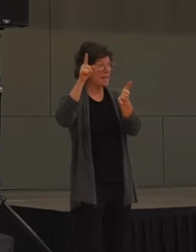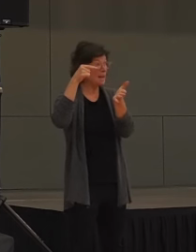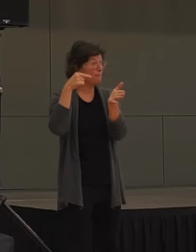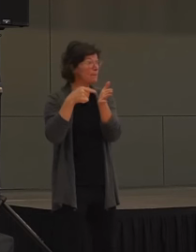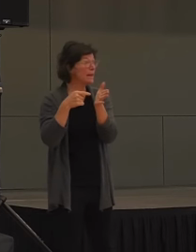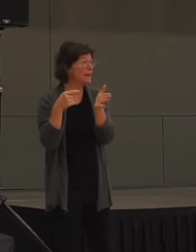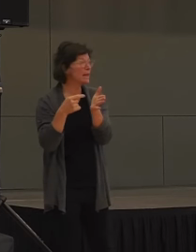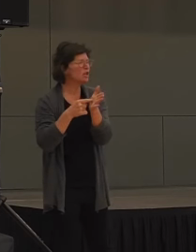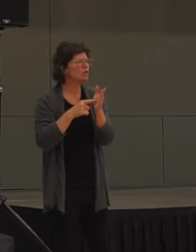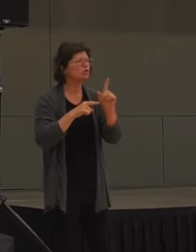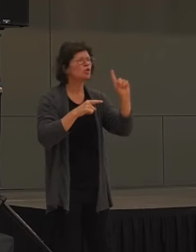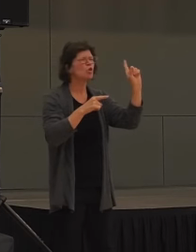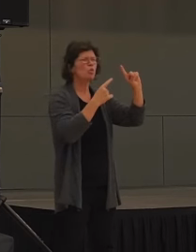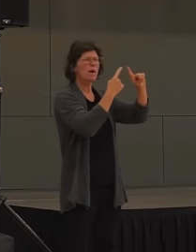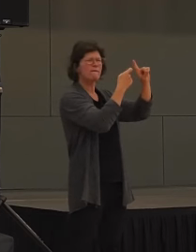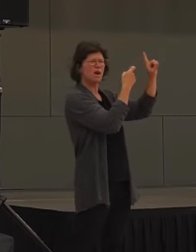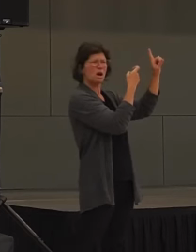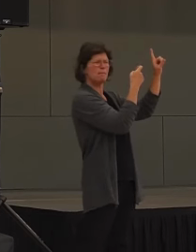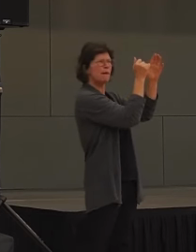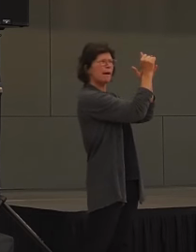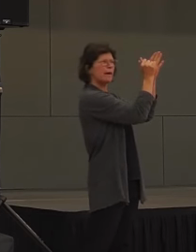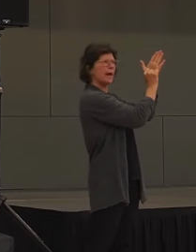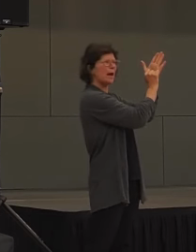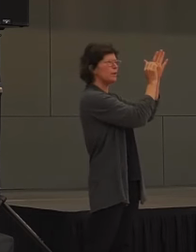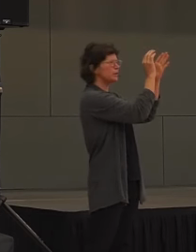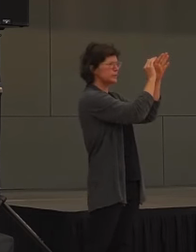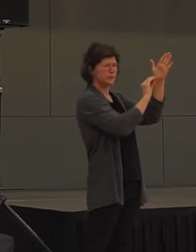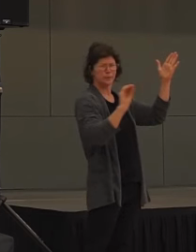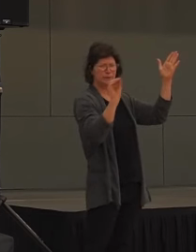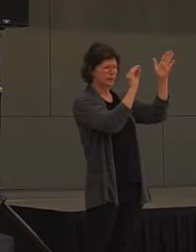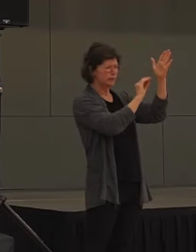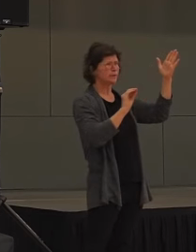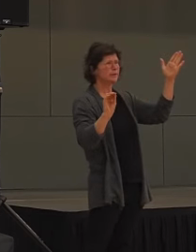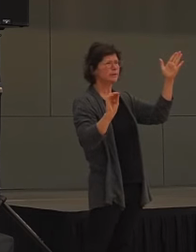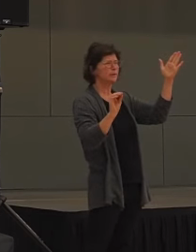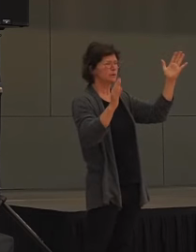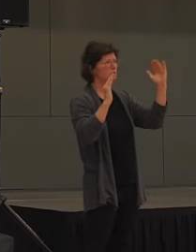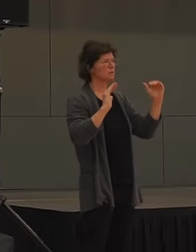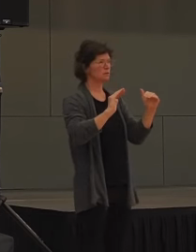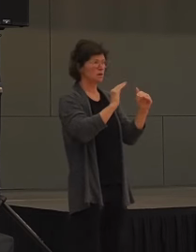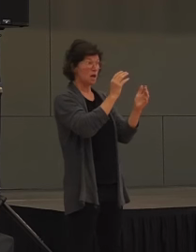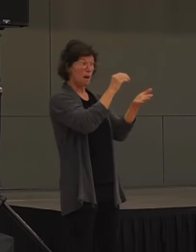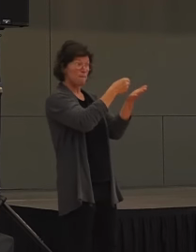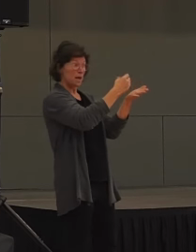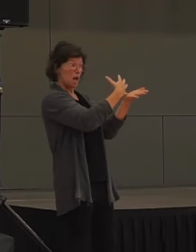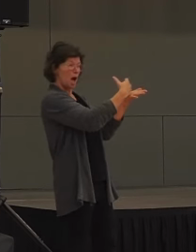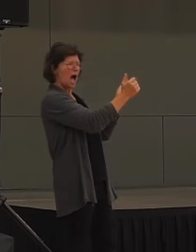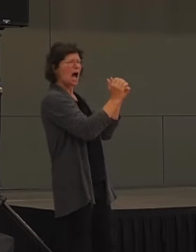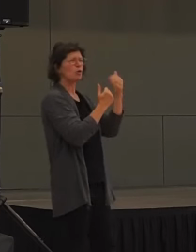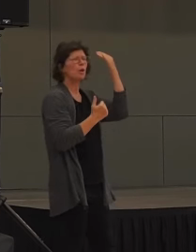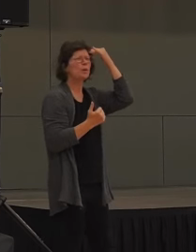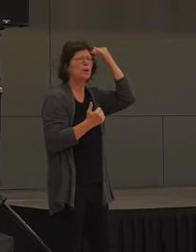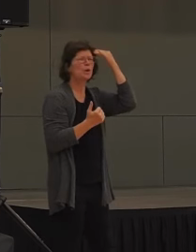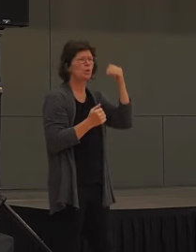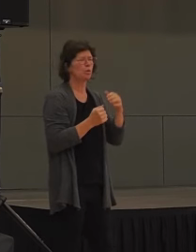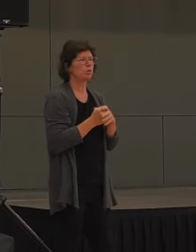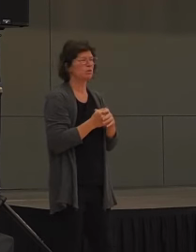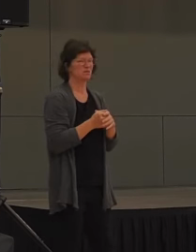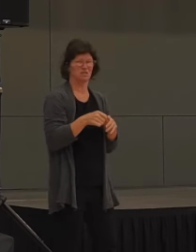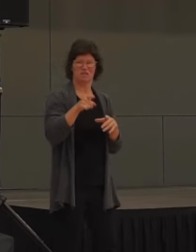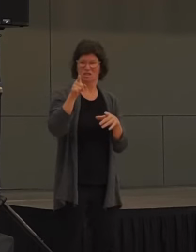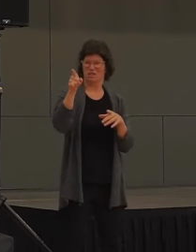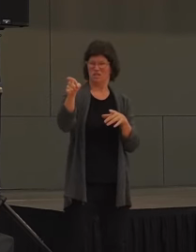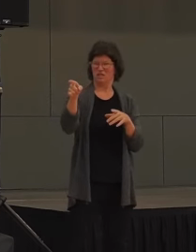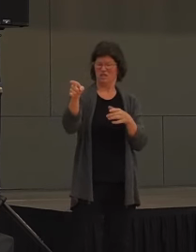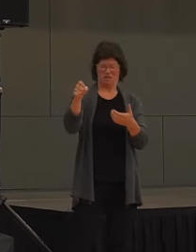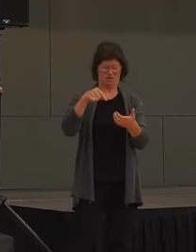where is the money coming from? Where is the money going? How do I know if I'm out of money? How do I know if this is a scam or if